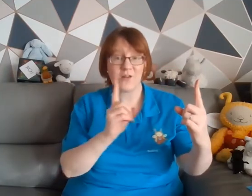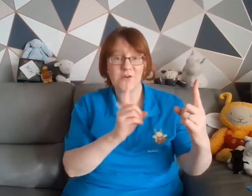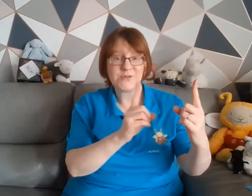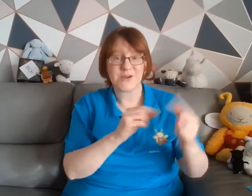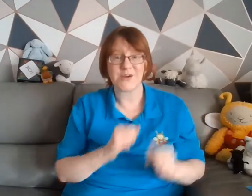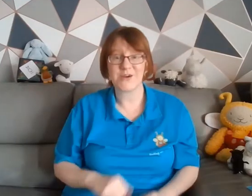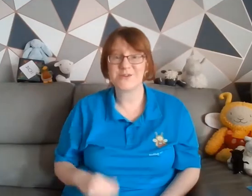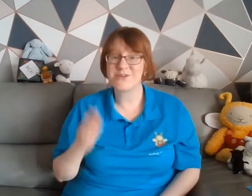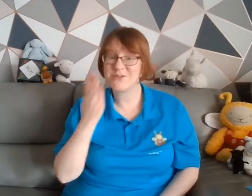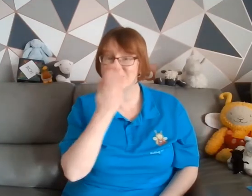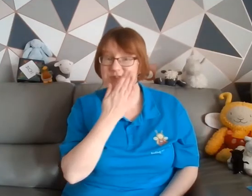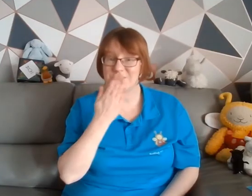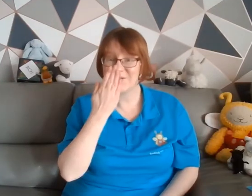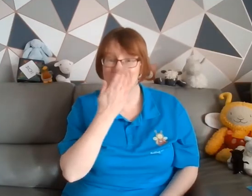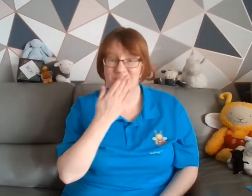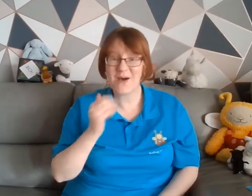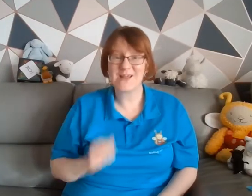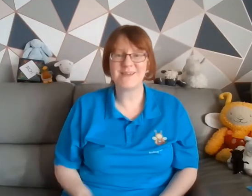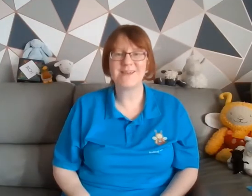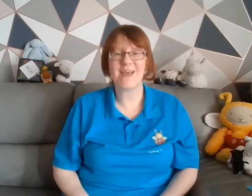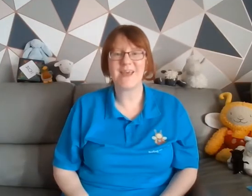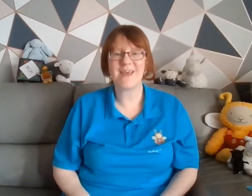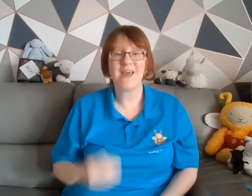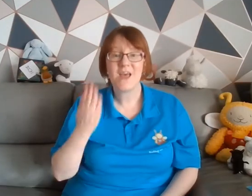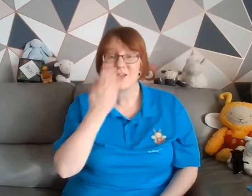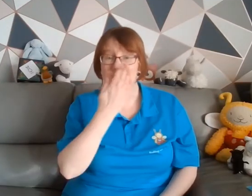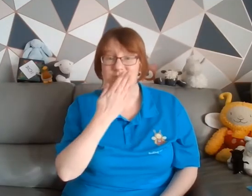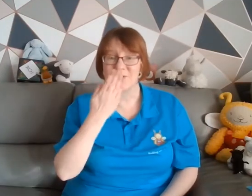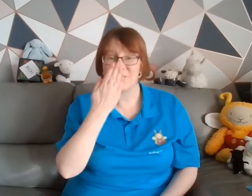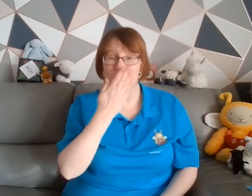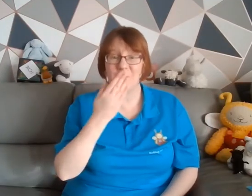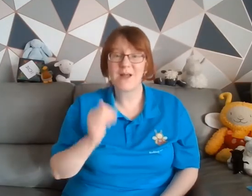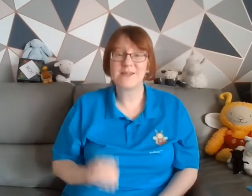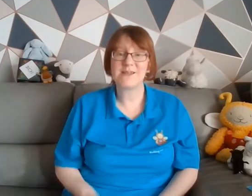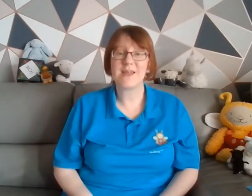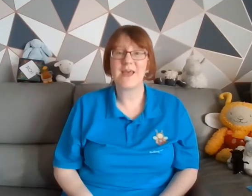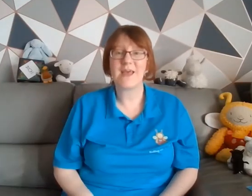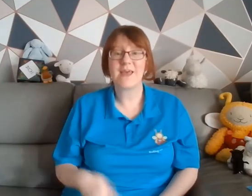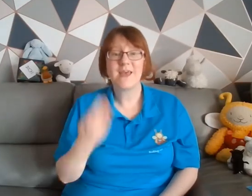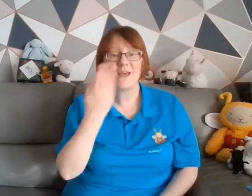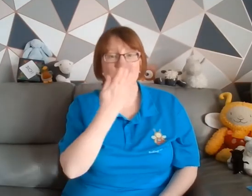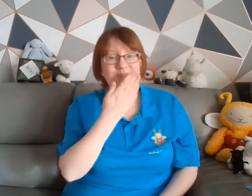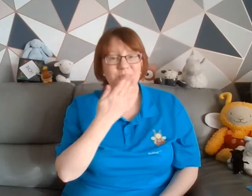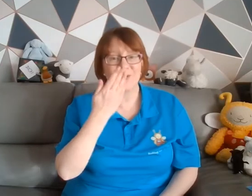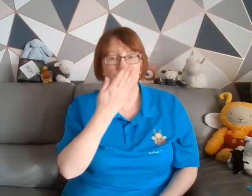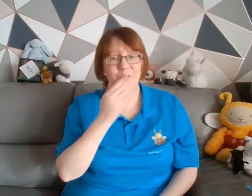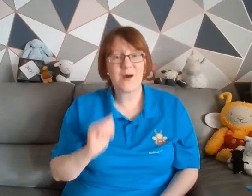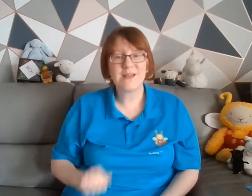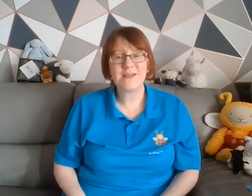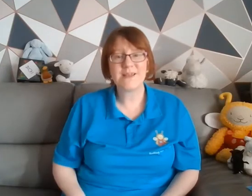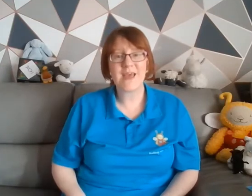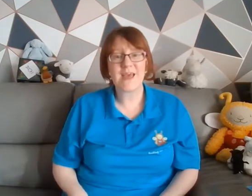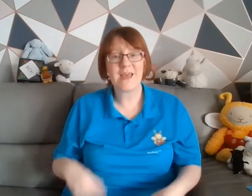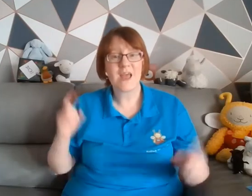followed her to school one day, school one day, school one day.